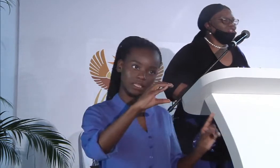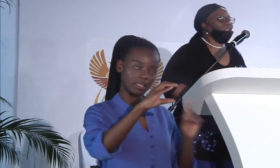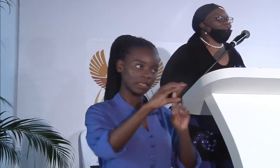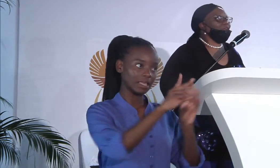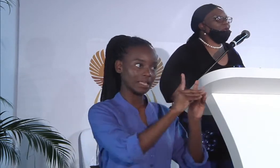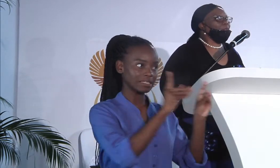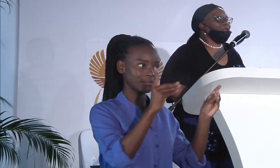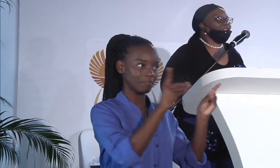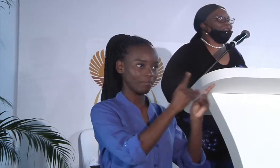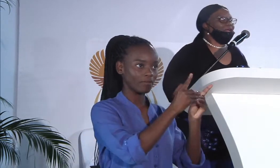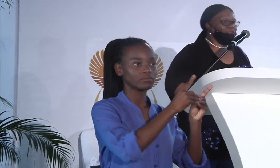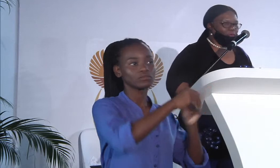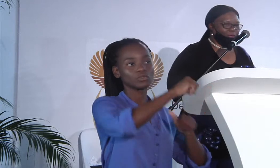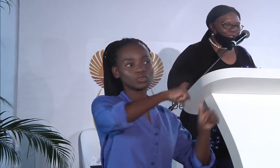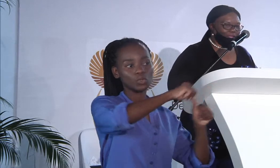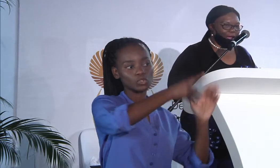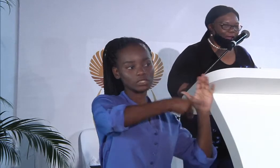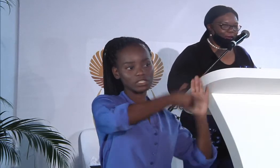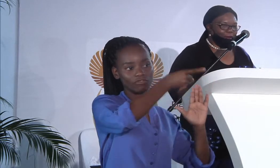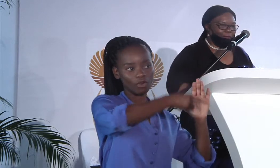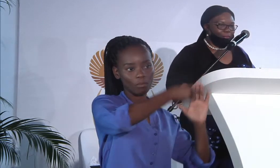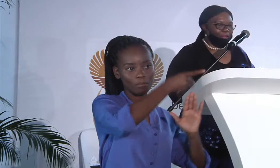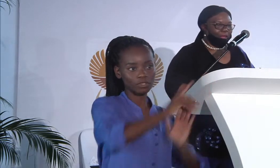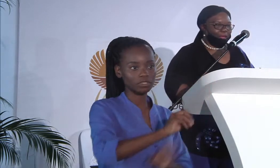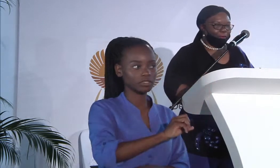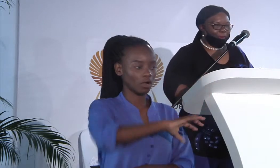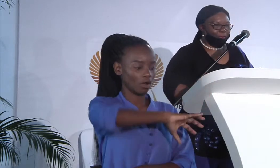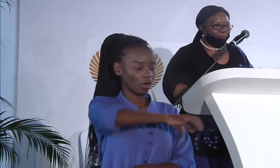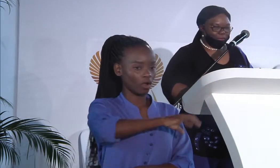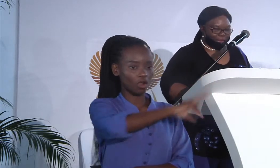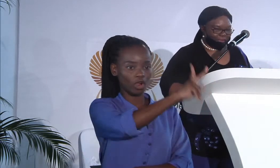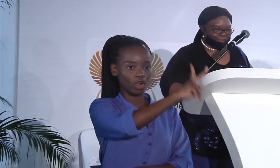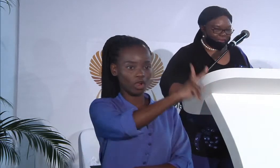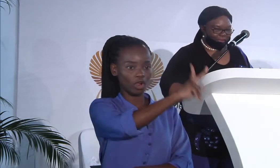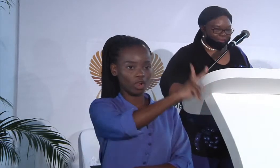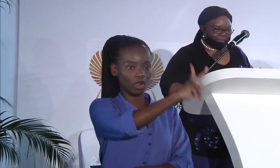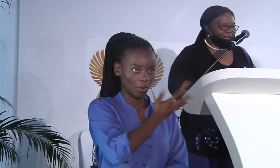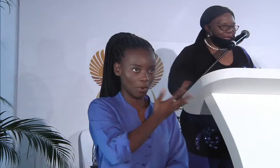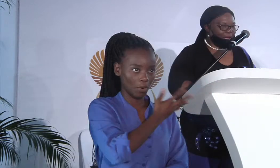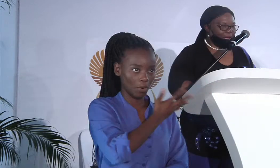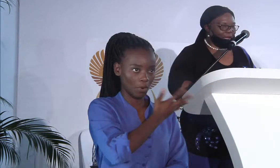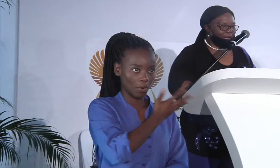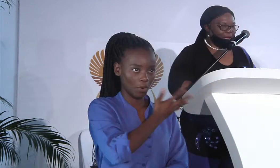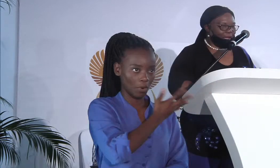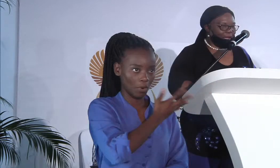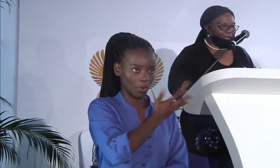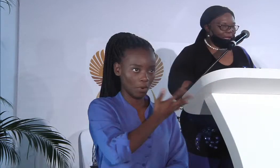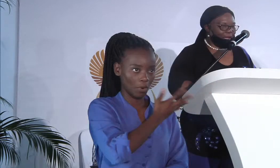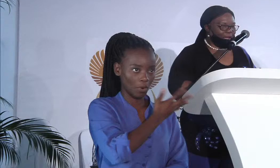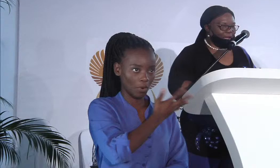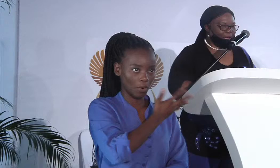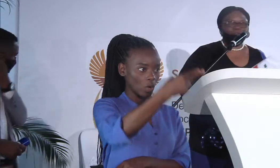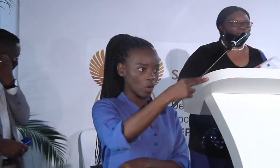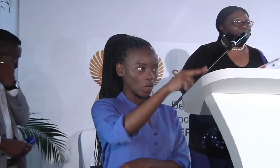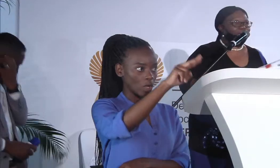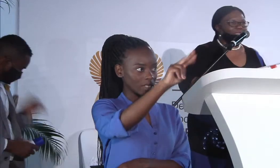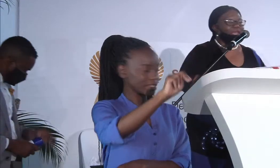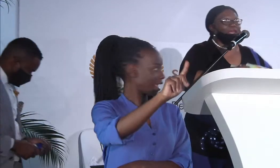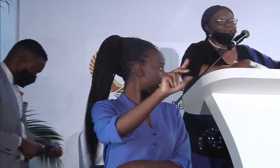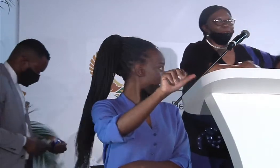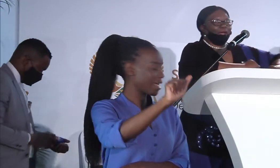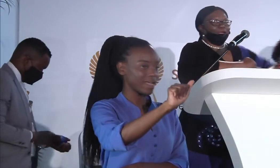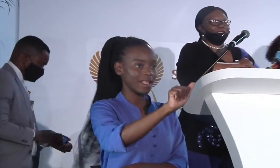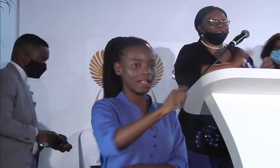Social Development in KwaZulu Natal, Umam Nonhlanhla Khoza, to give us